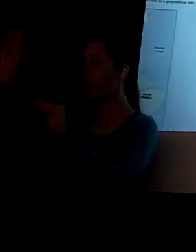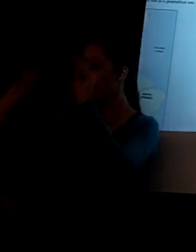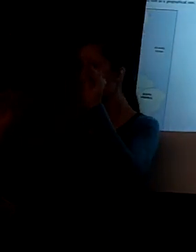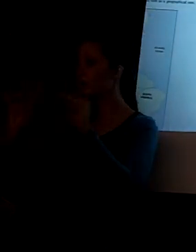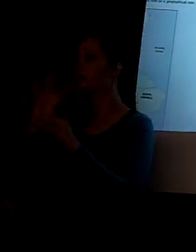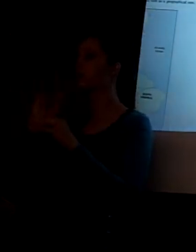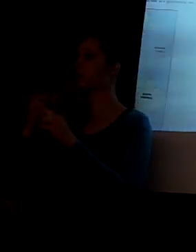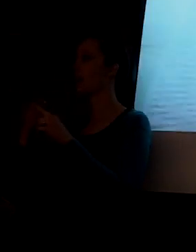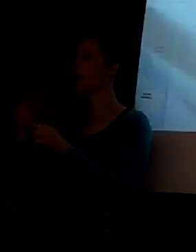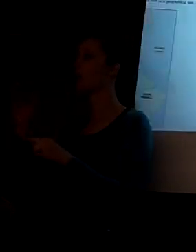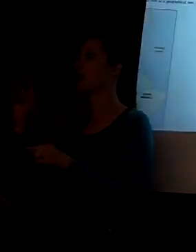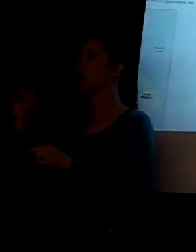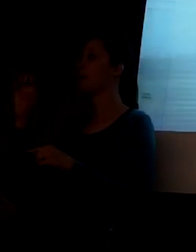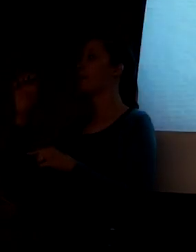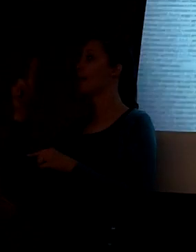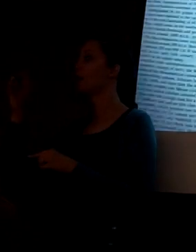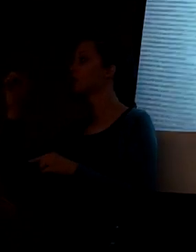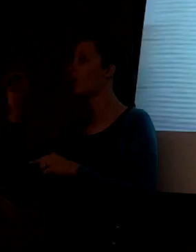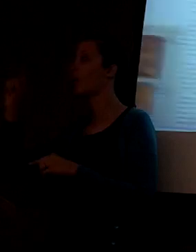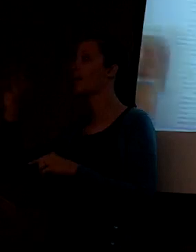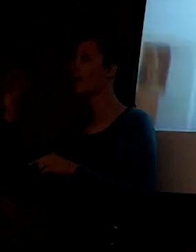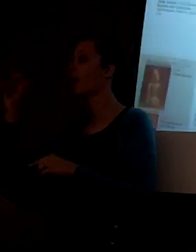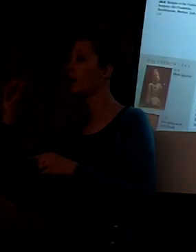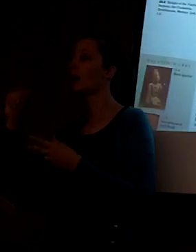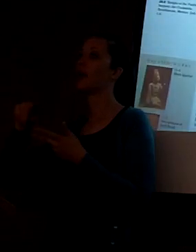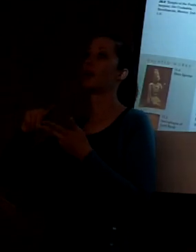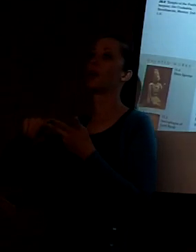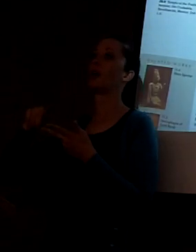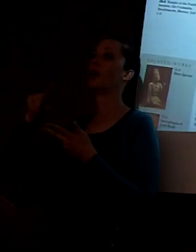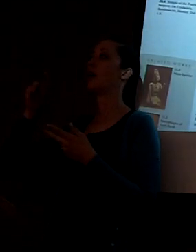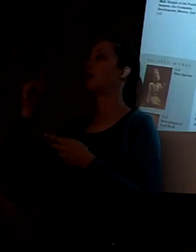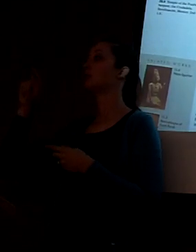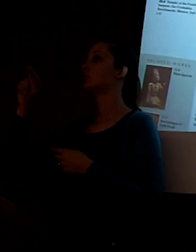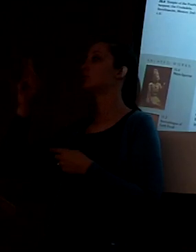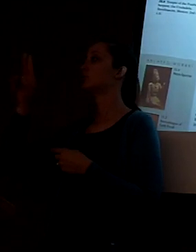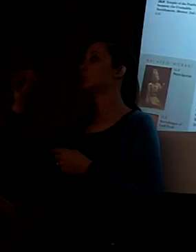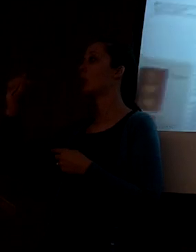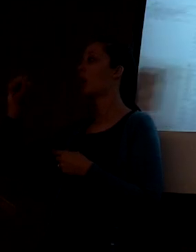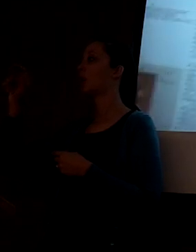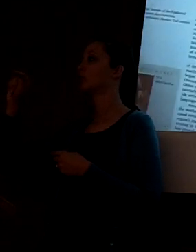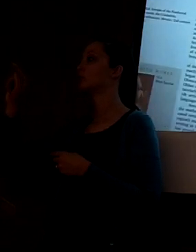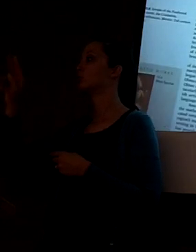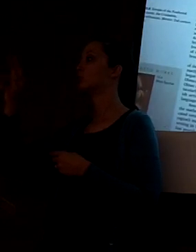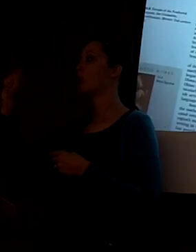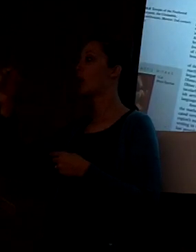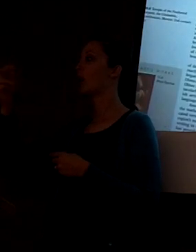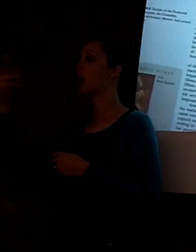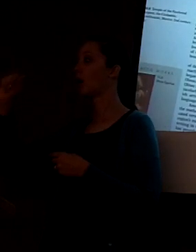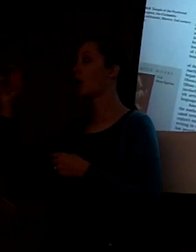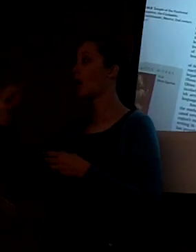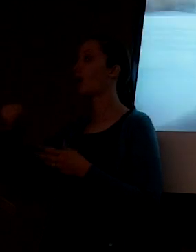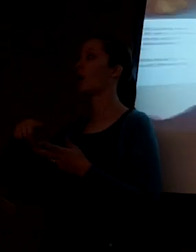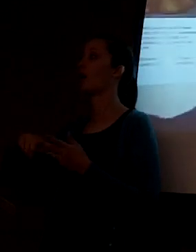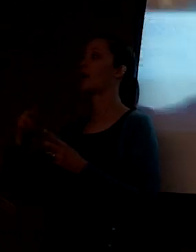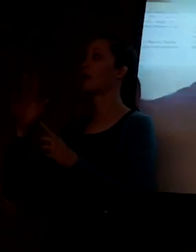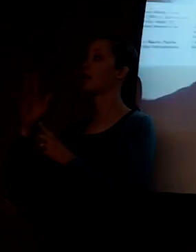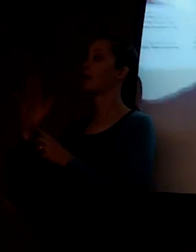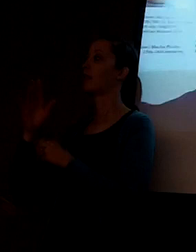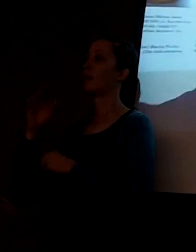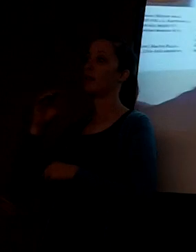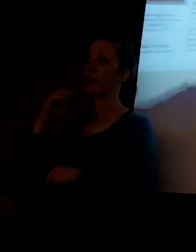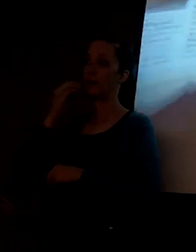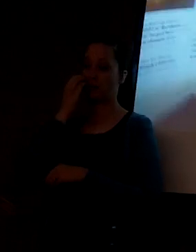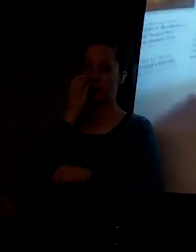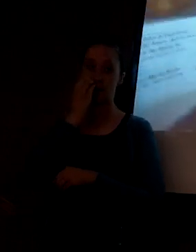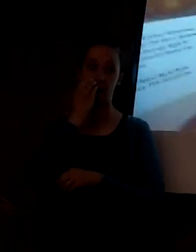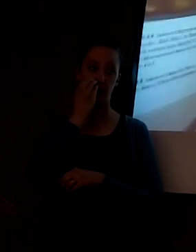Mesoamerica, Teotihuacan, the Olmecs, the Toltecs, with the feathered serpent,